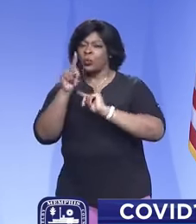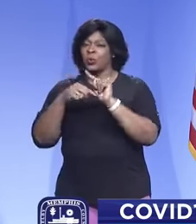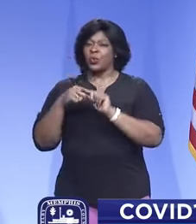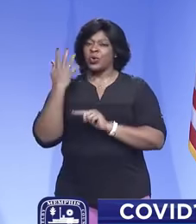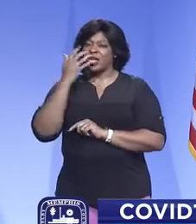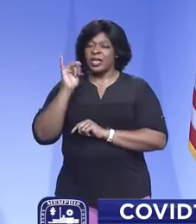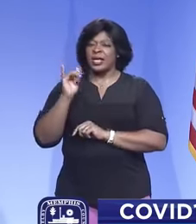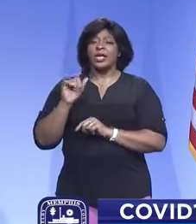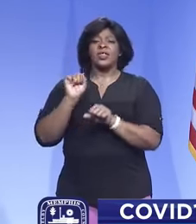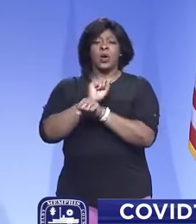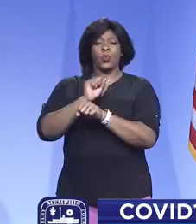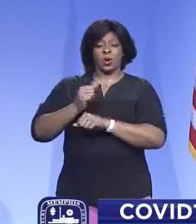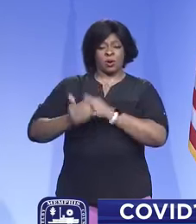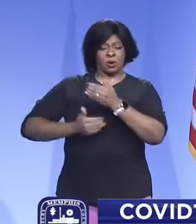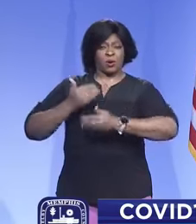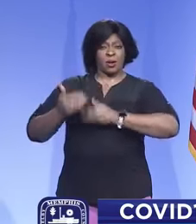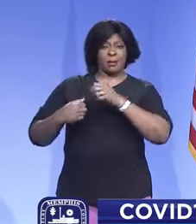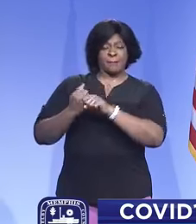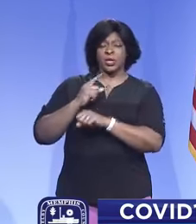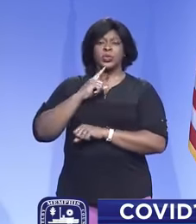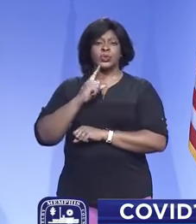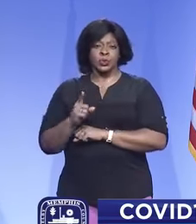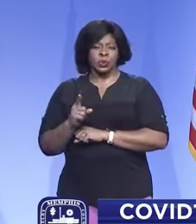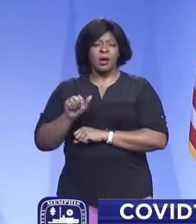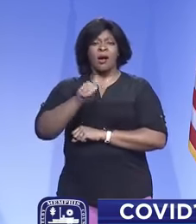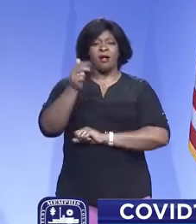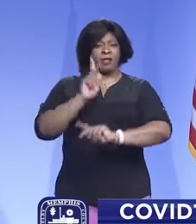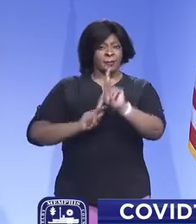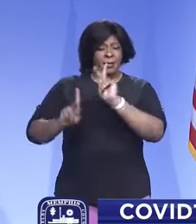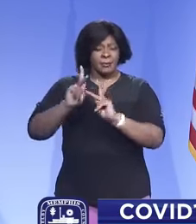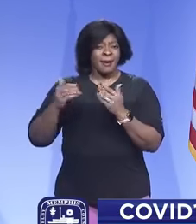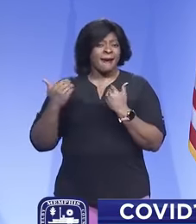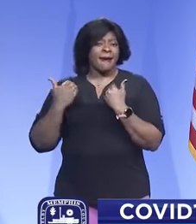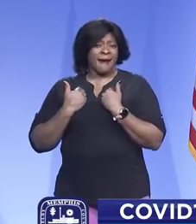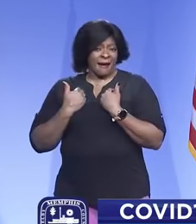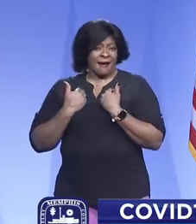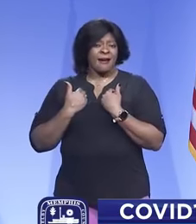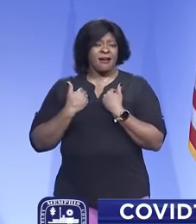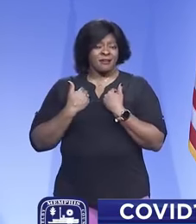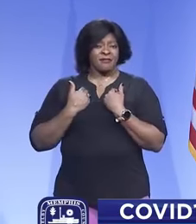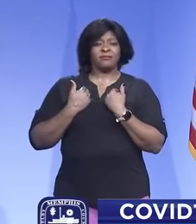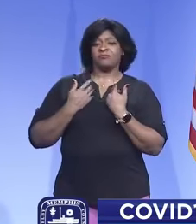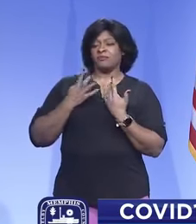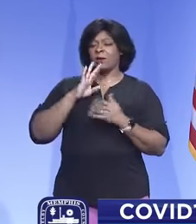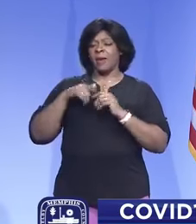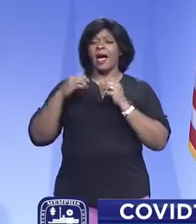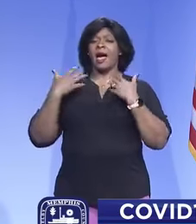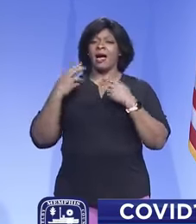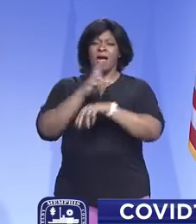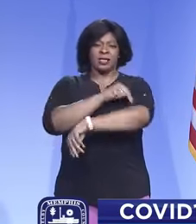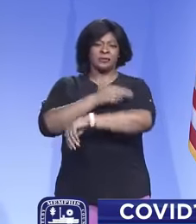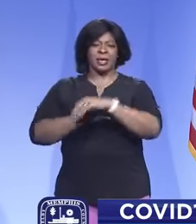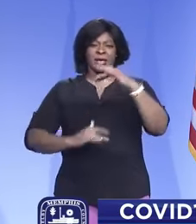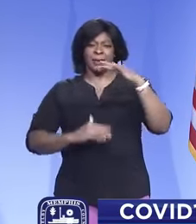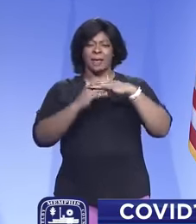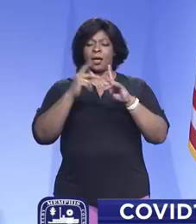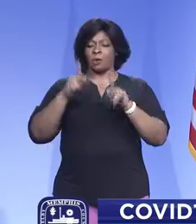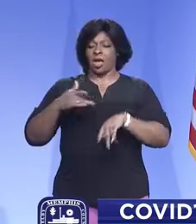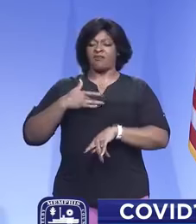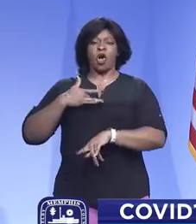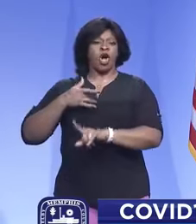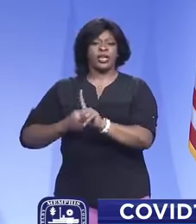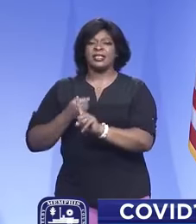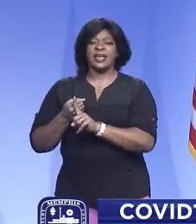work that's ongoing to make sure that other people that have things, and we talk about hospital capacity, but if someone has a heart attack, that